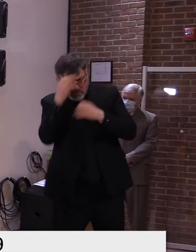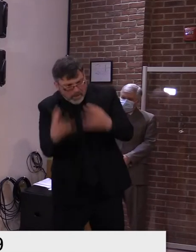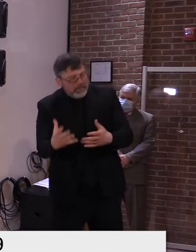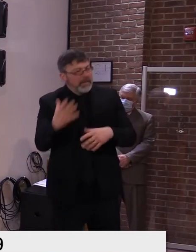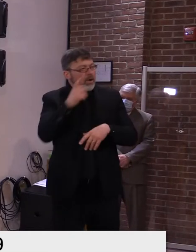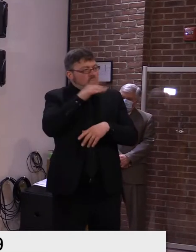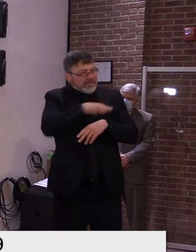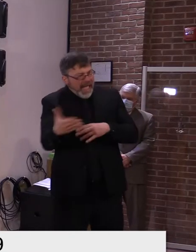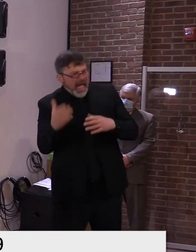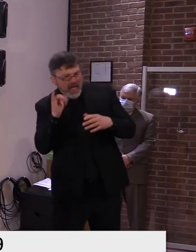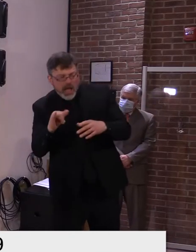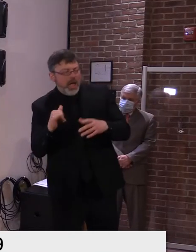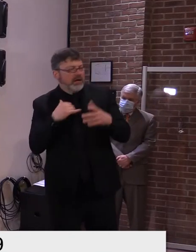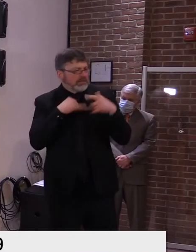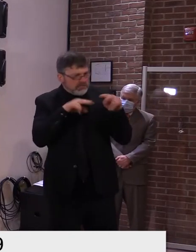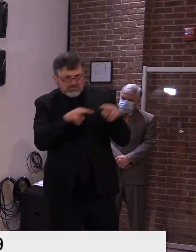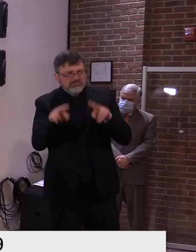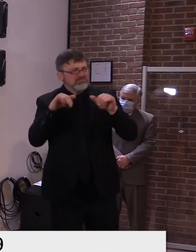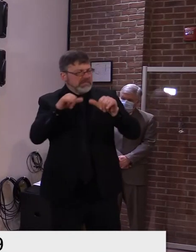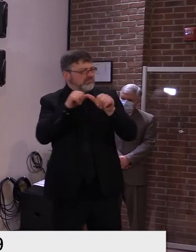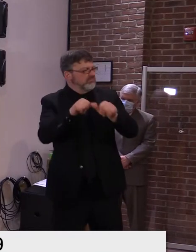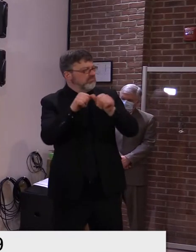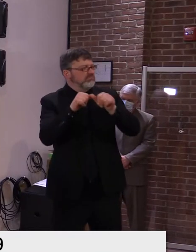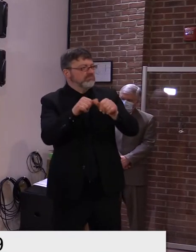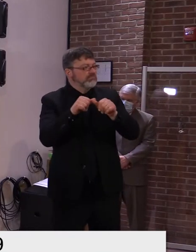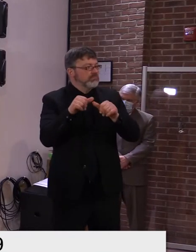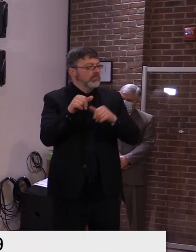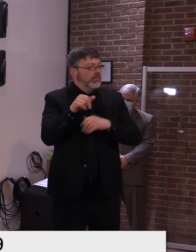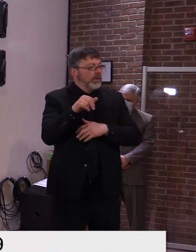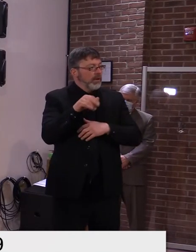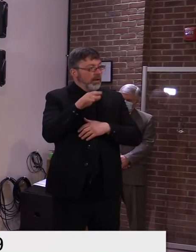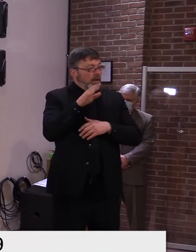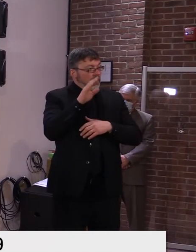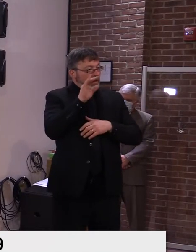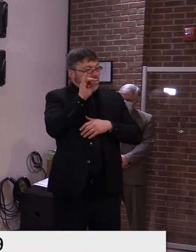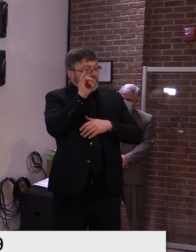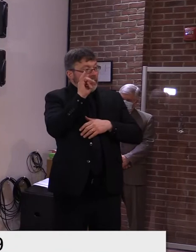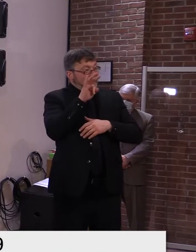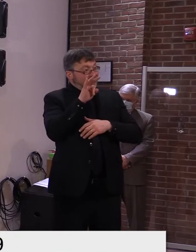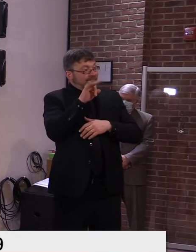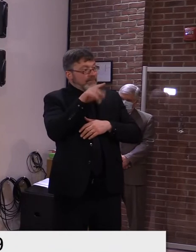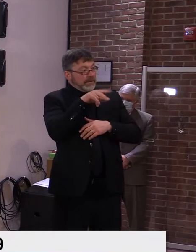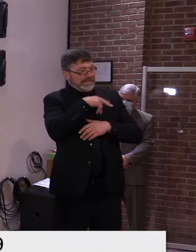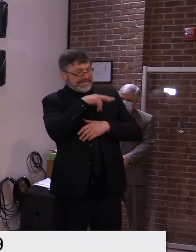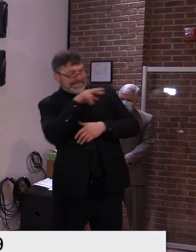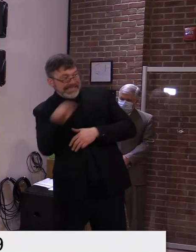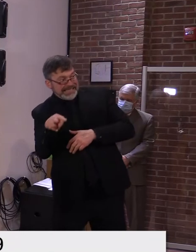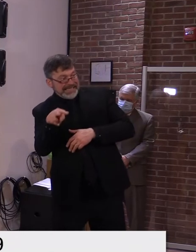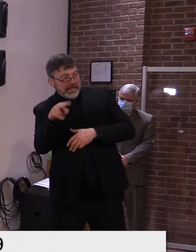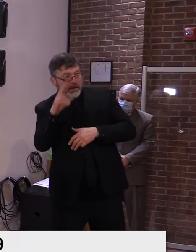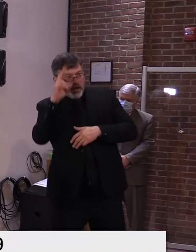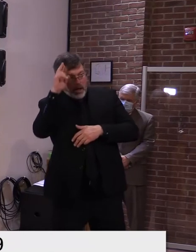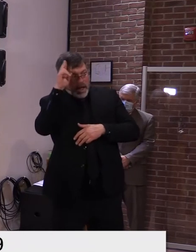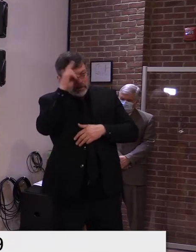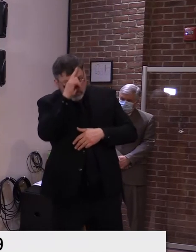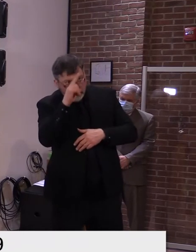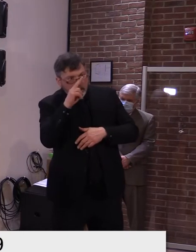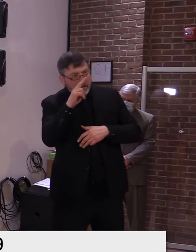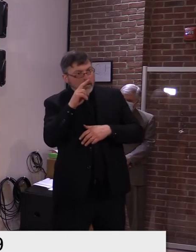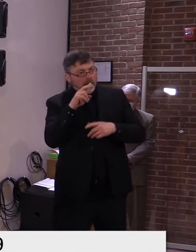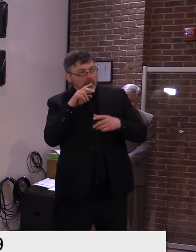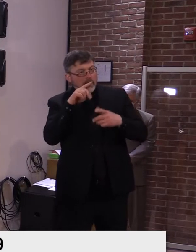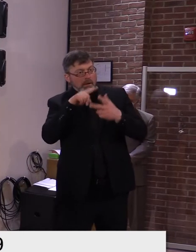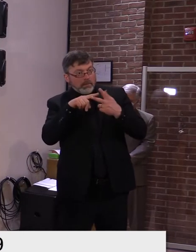And if we see that there's a change there, we will react with in accordance with our